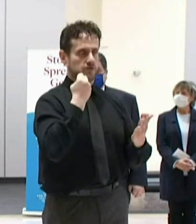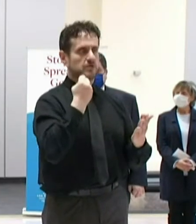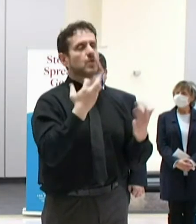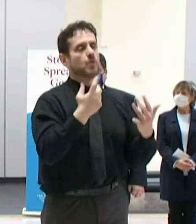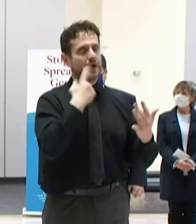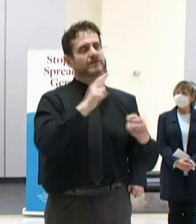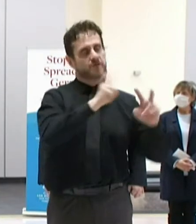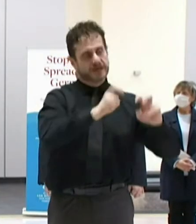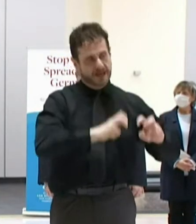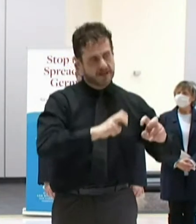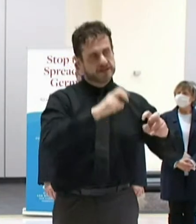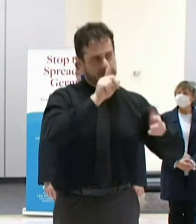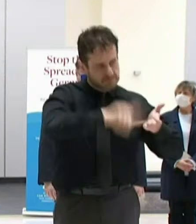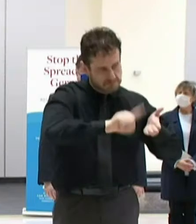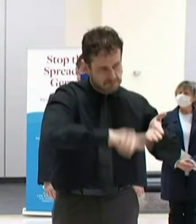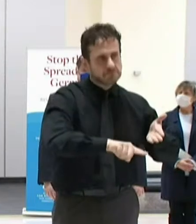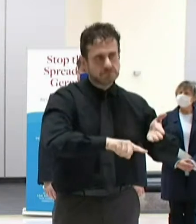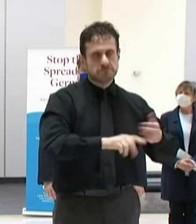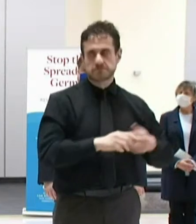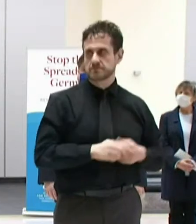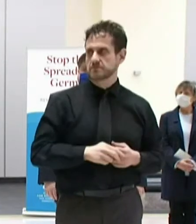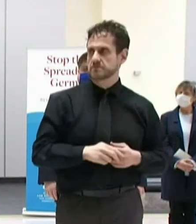of this analysis.